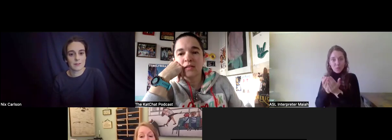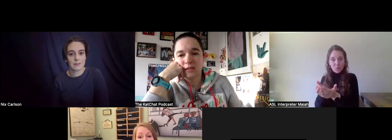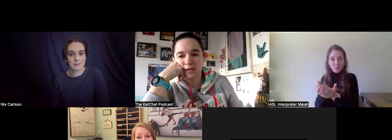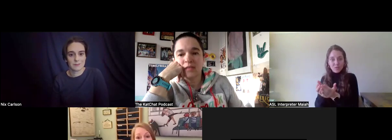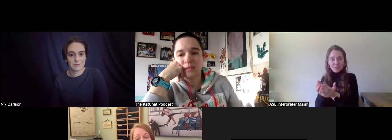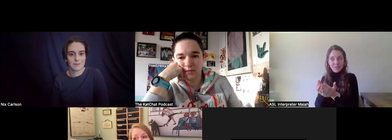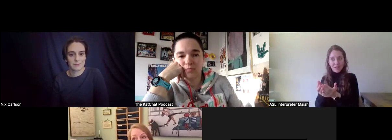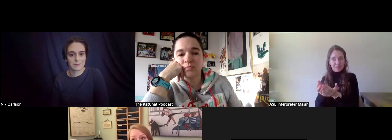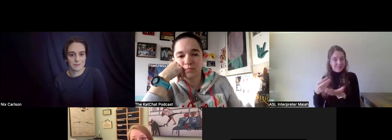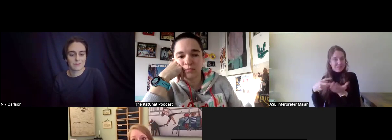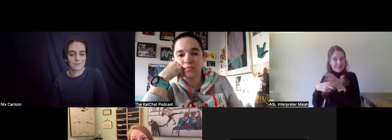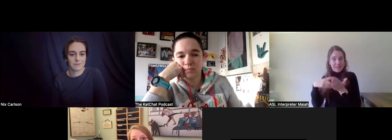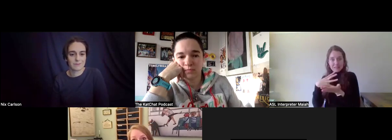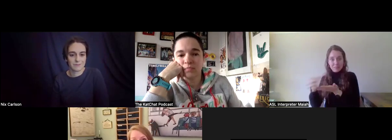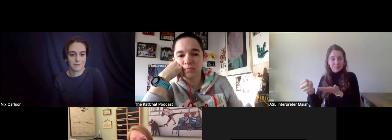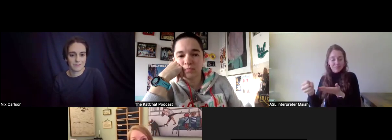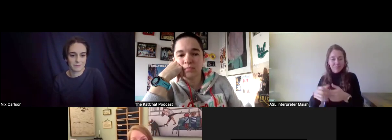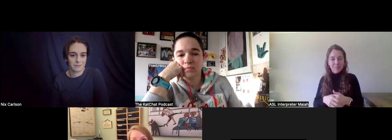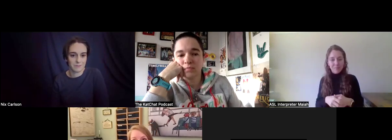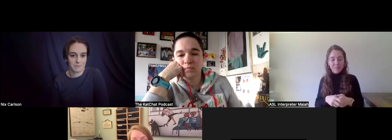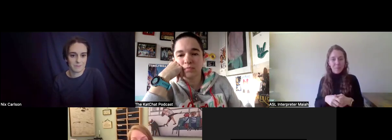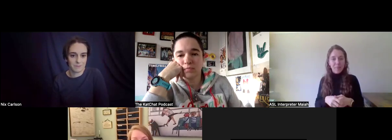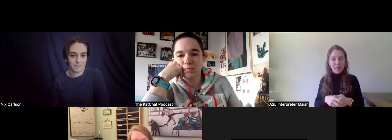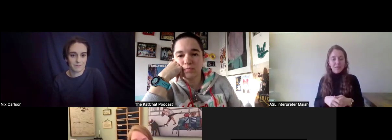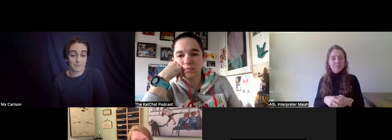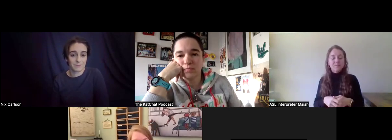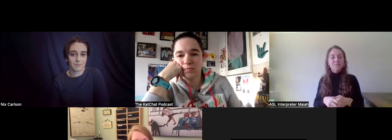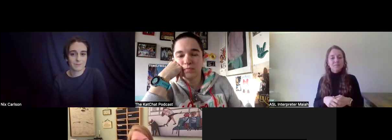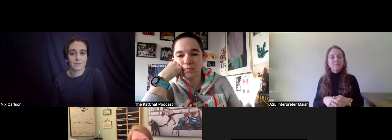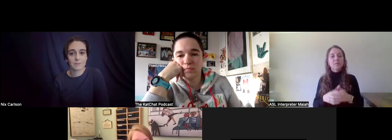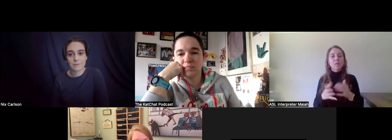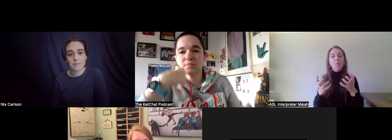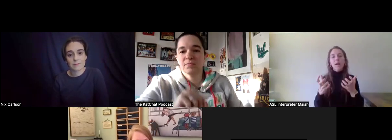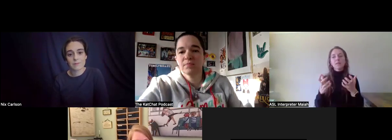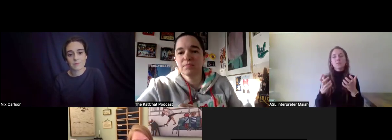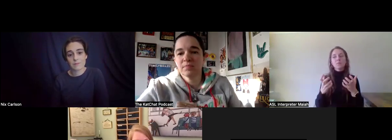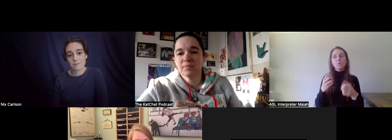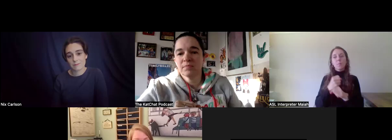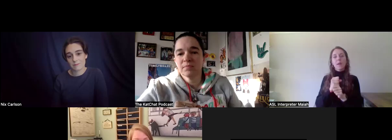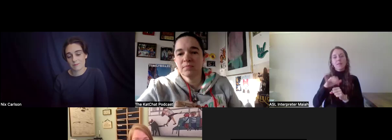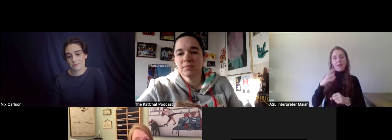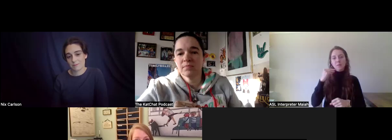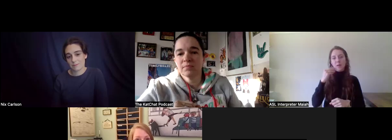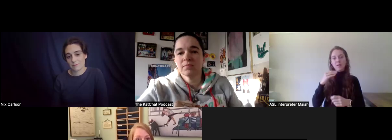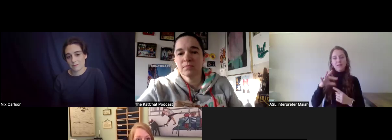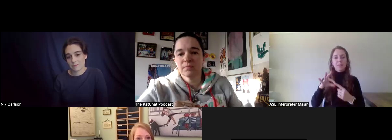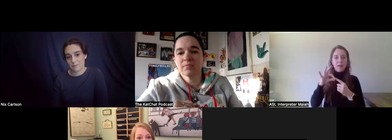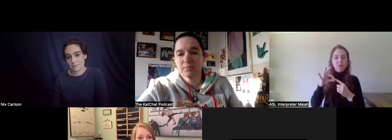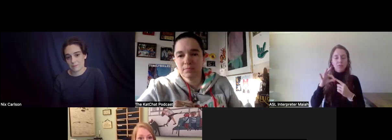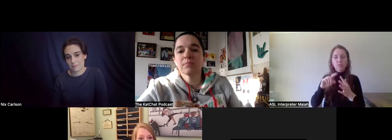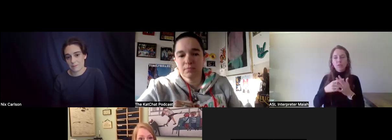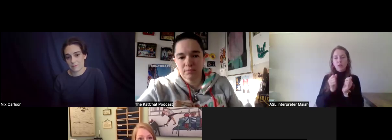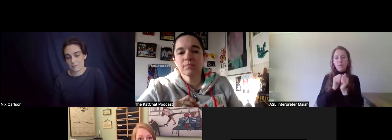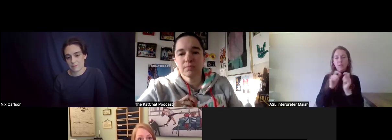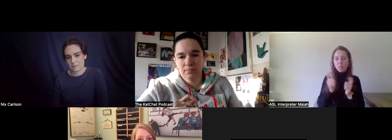So we we wanted to make it really special. We started with a smaller boat and now we're going on this